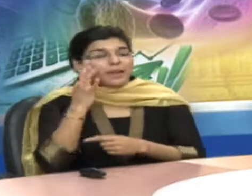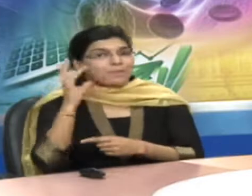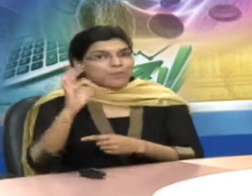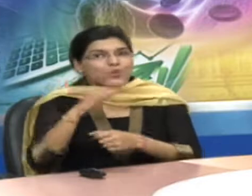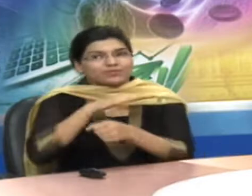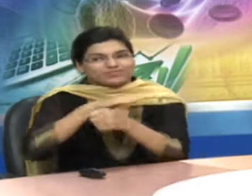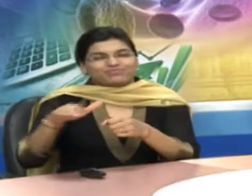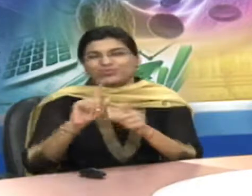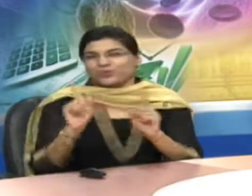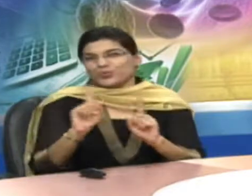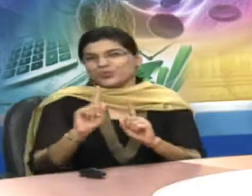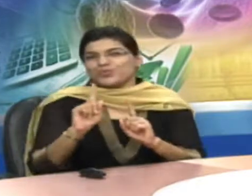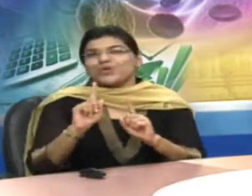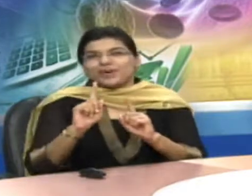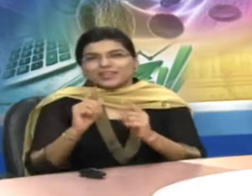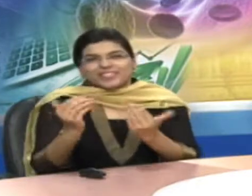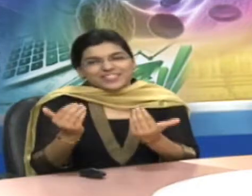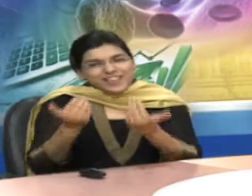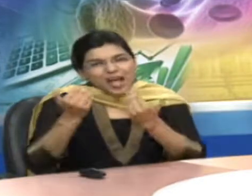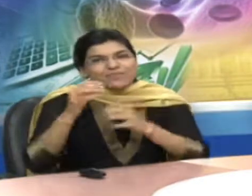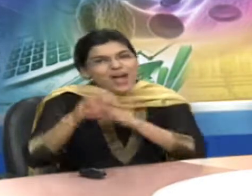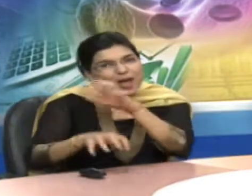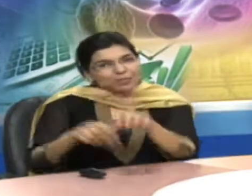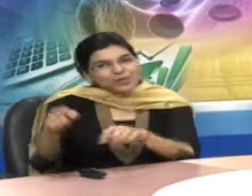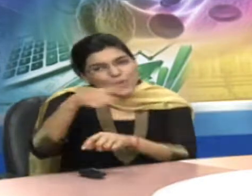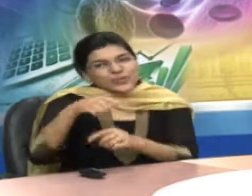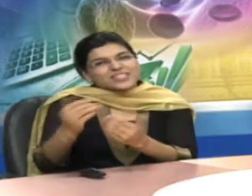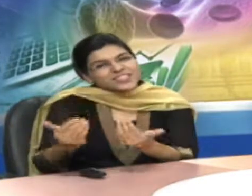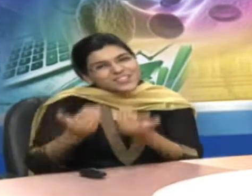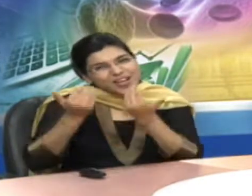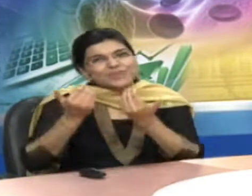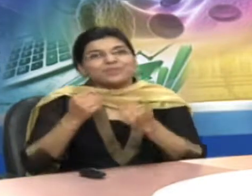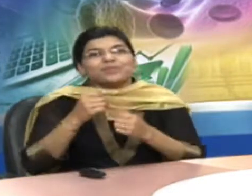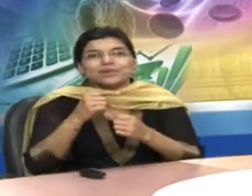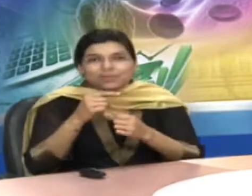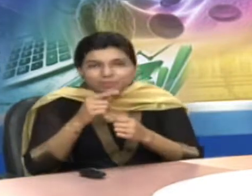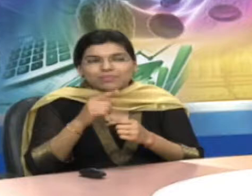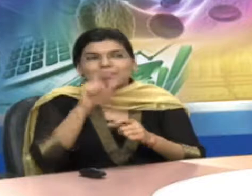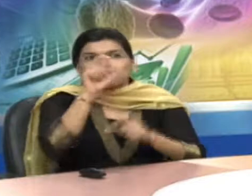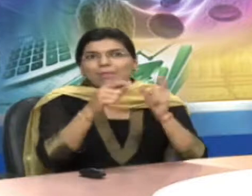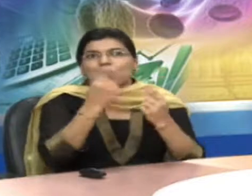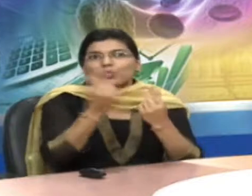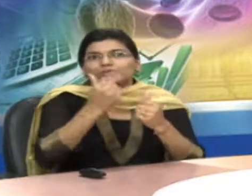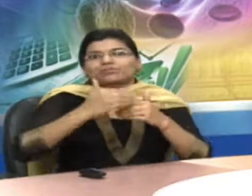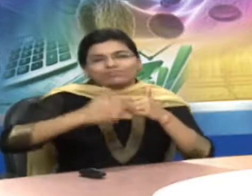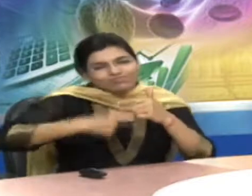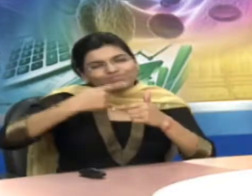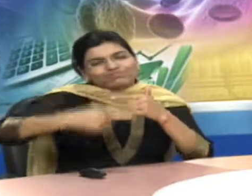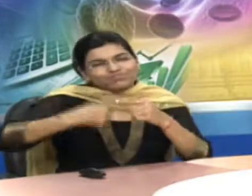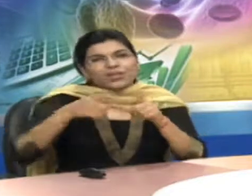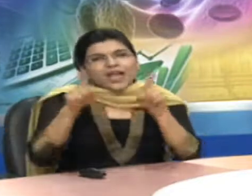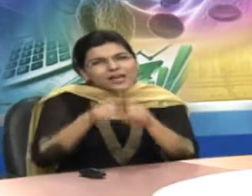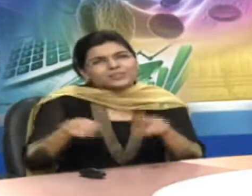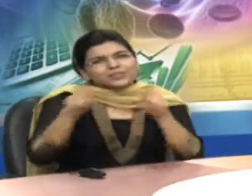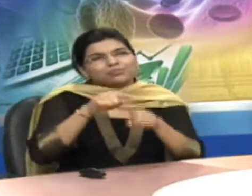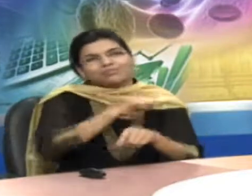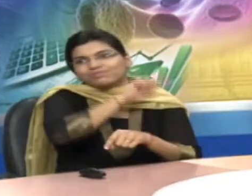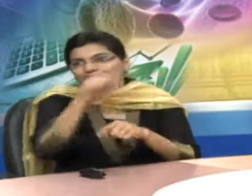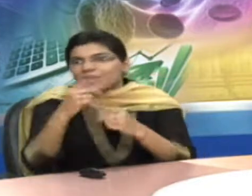fearless, then they can become friends easily. So in a similar way,